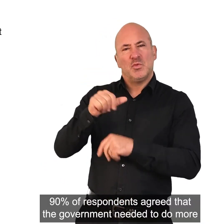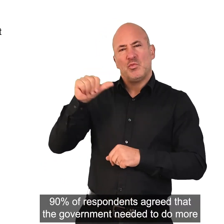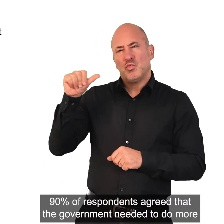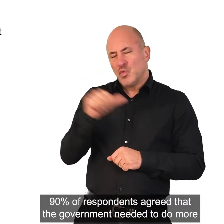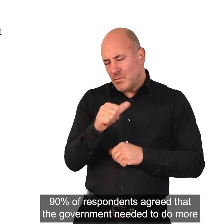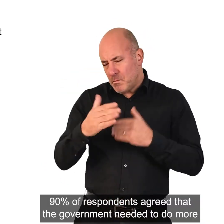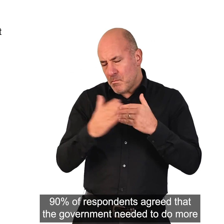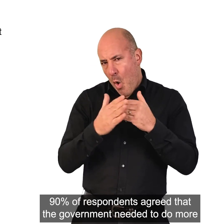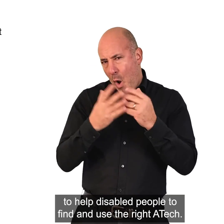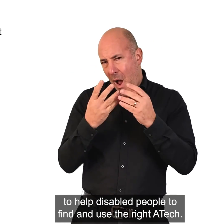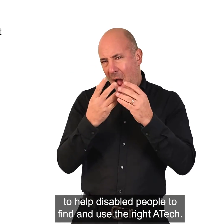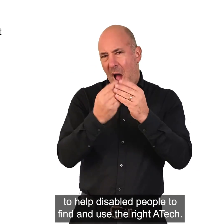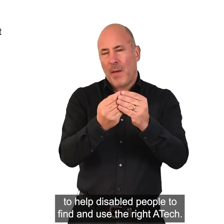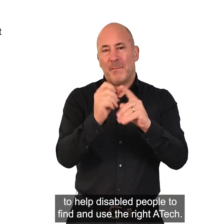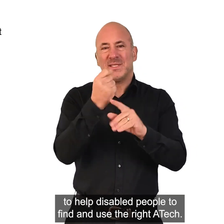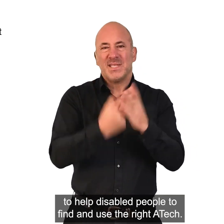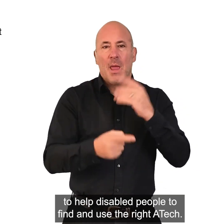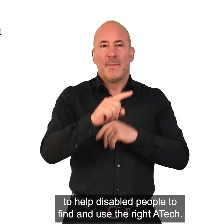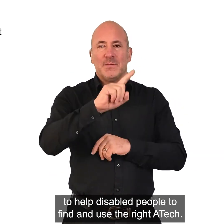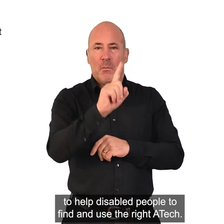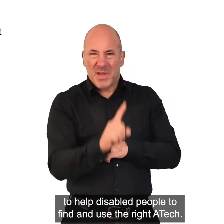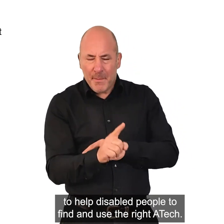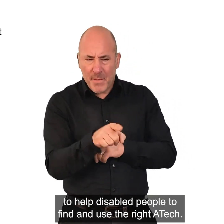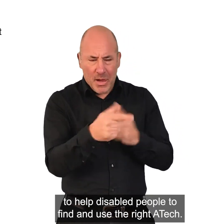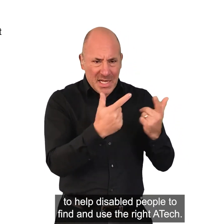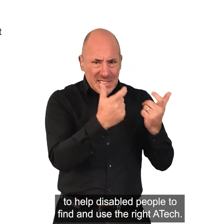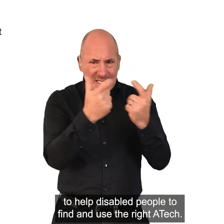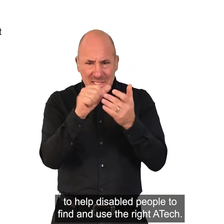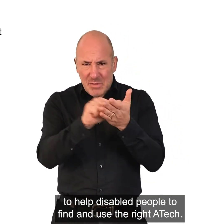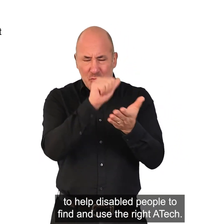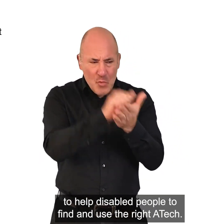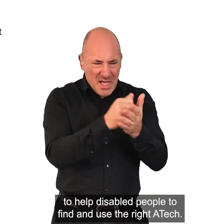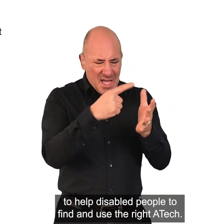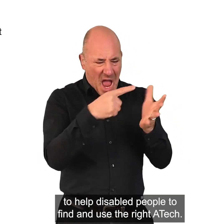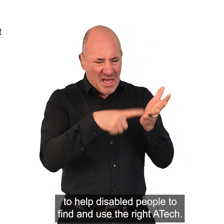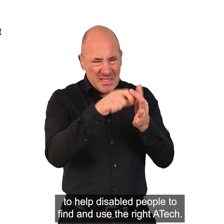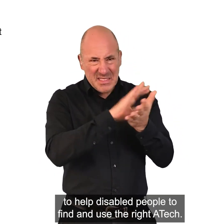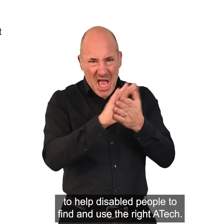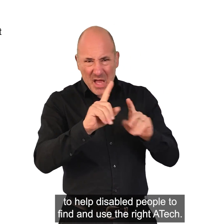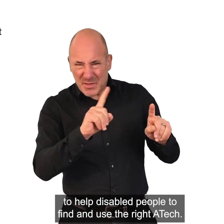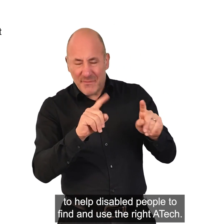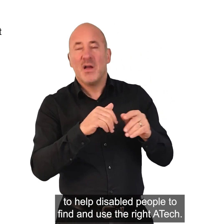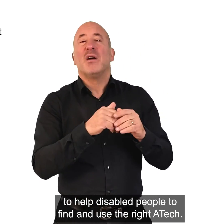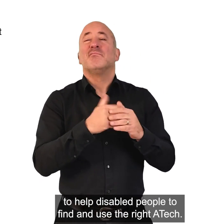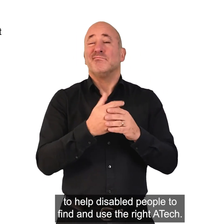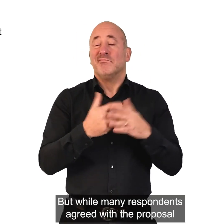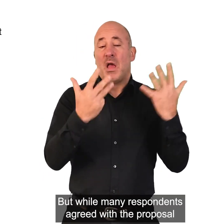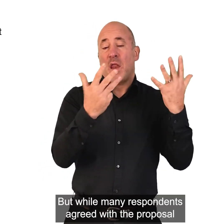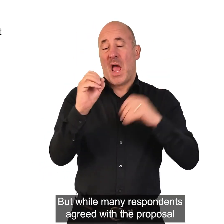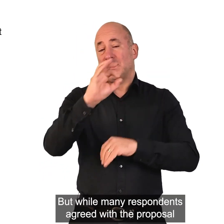90% of respondents agreed that the government needed to do more to help disabled people to find and use the right ATEC.